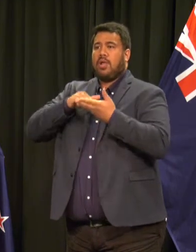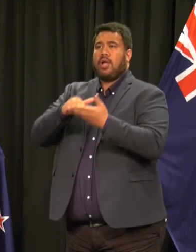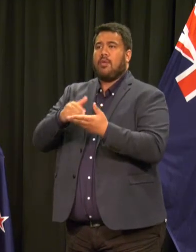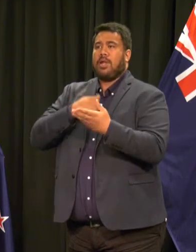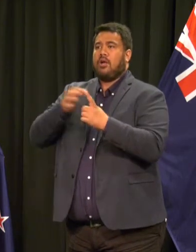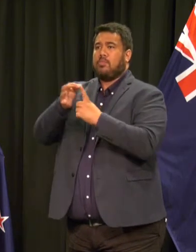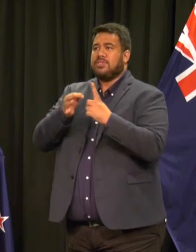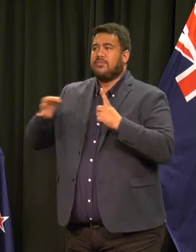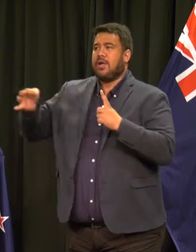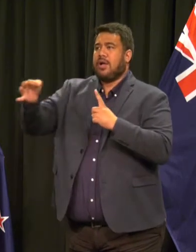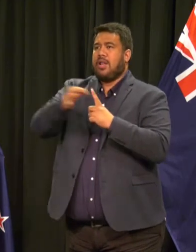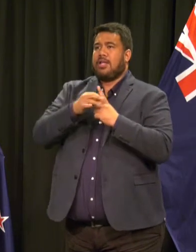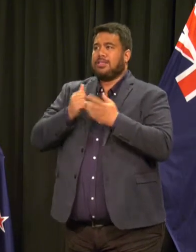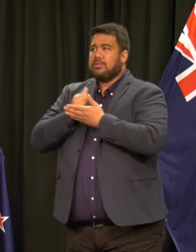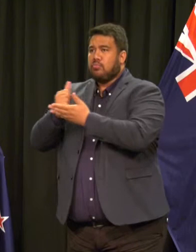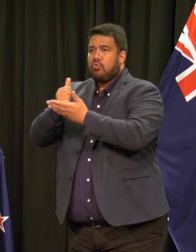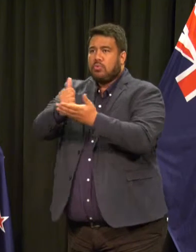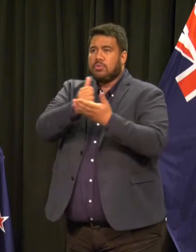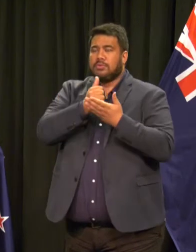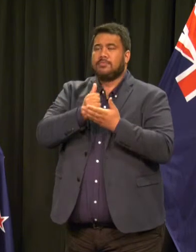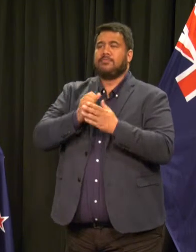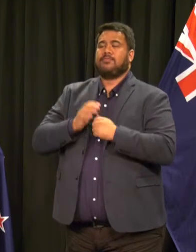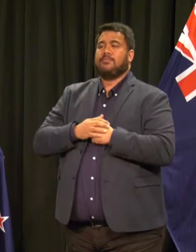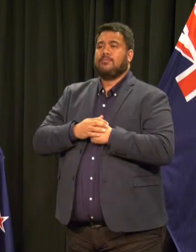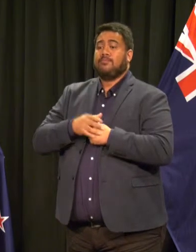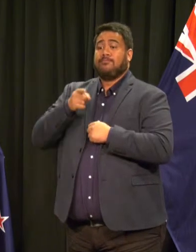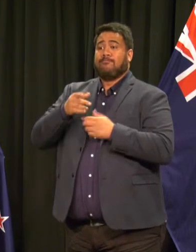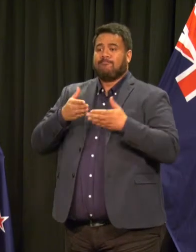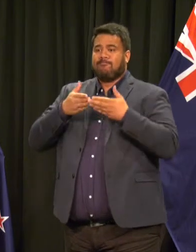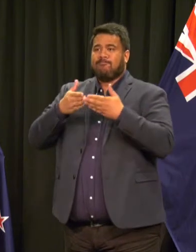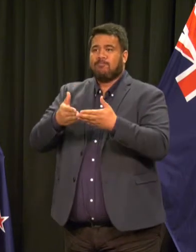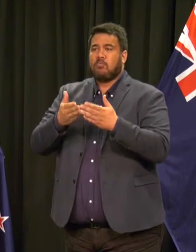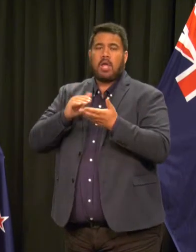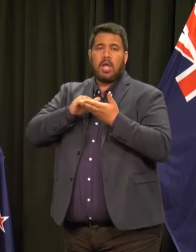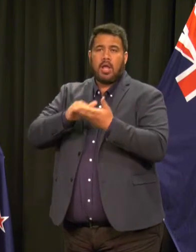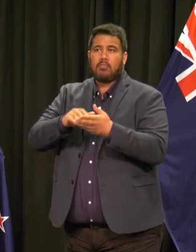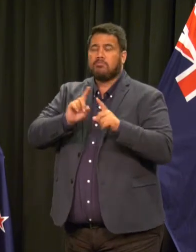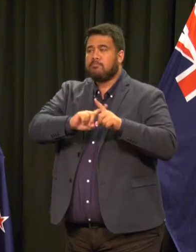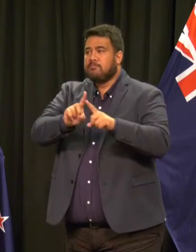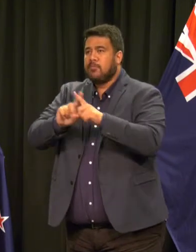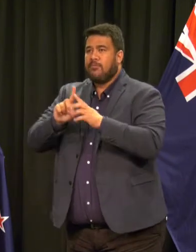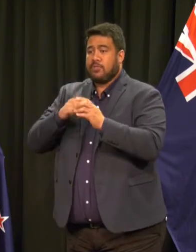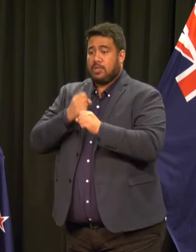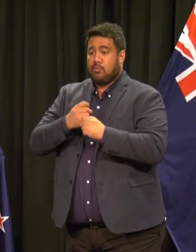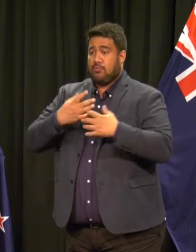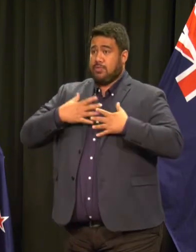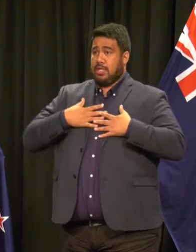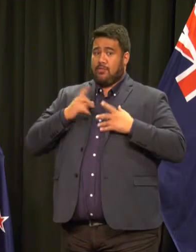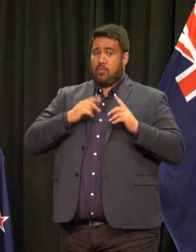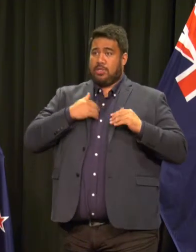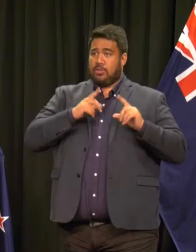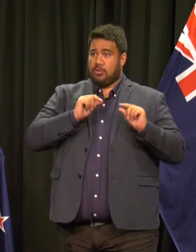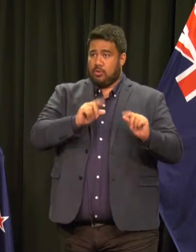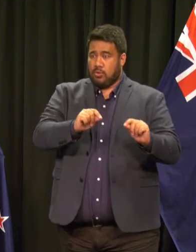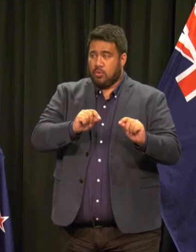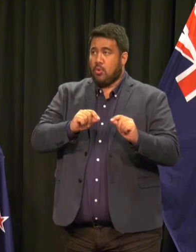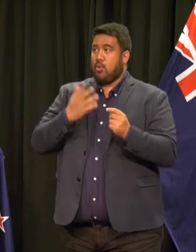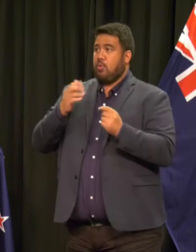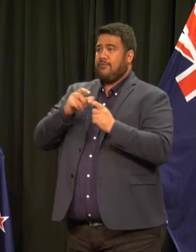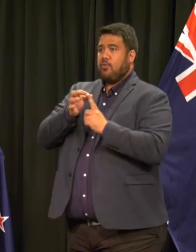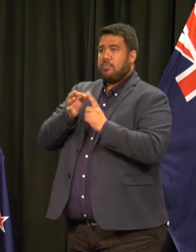reset. The new ship will vastly improve our ability to assist both ourselves and our Pacific neighbours in times of